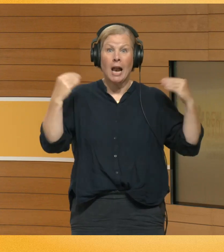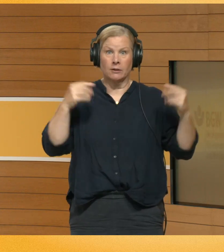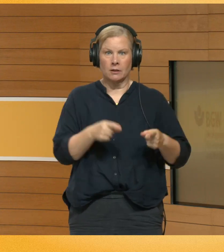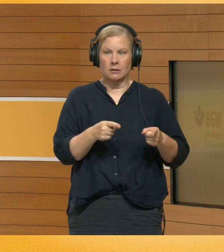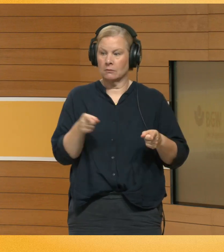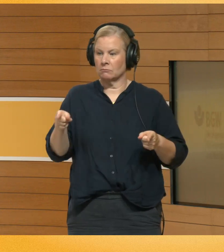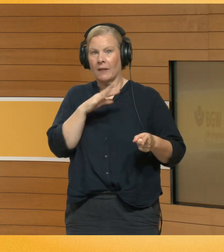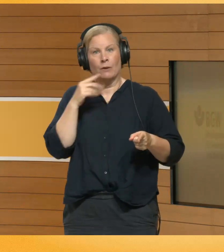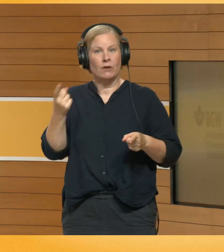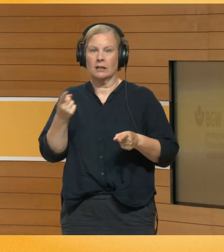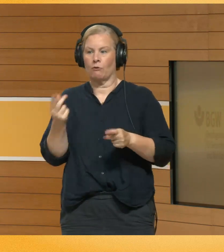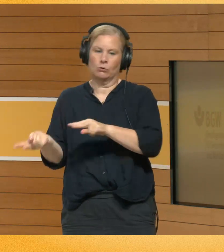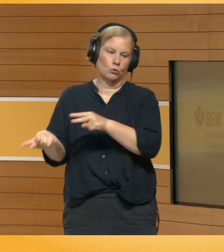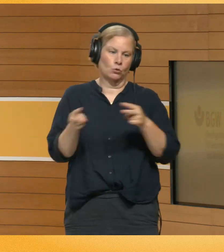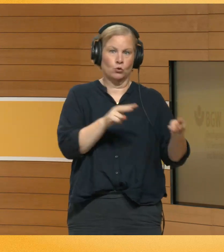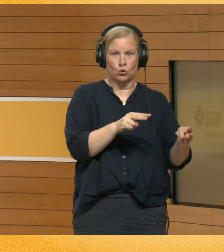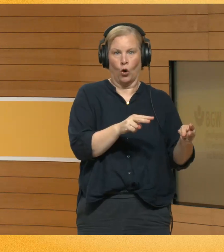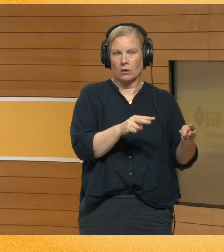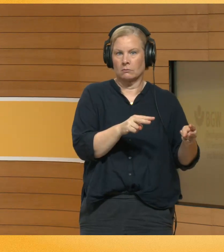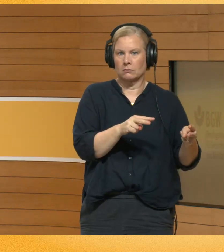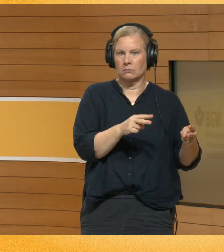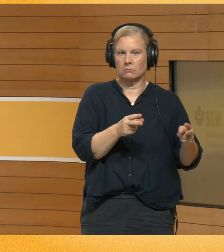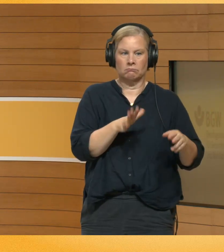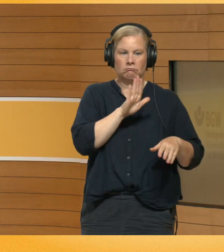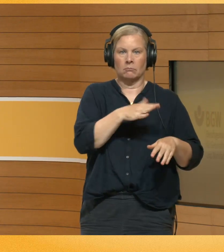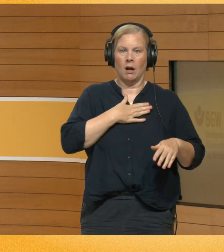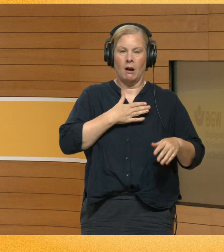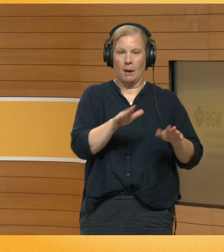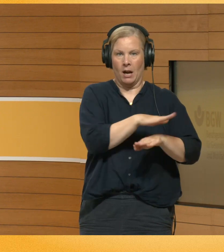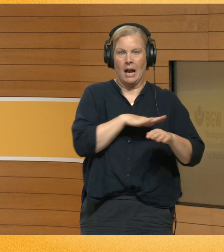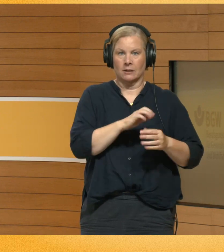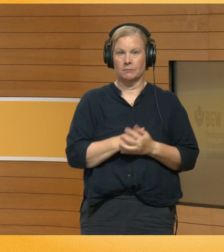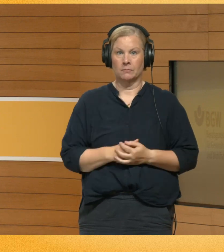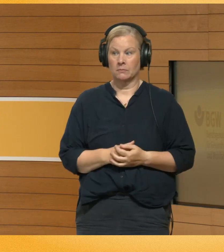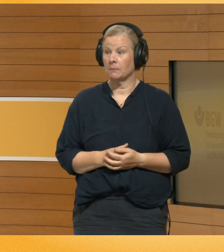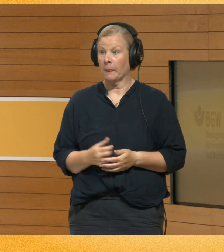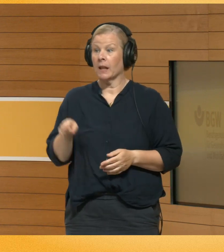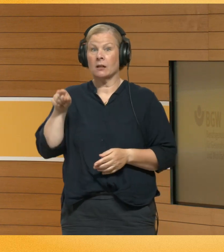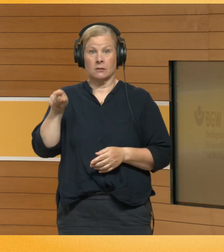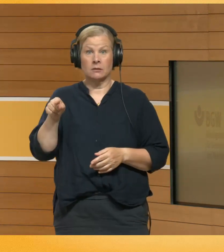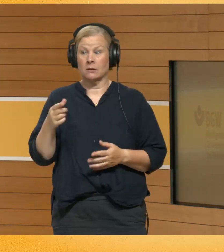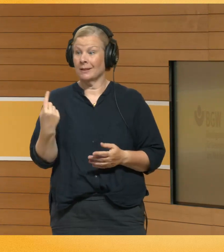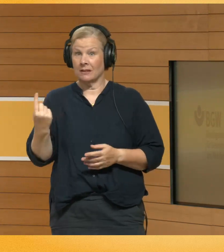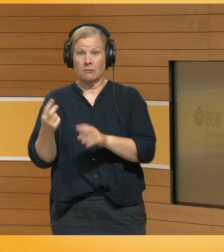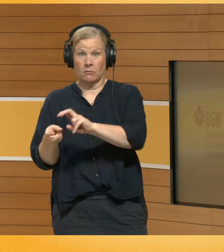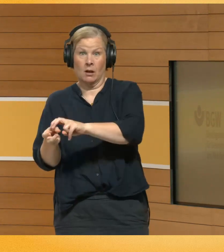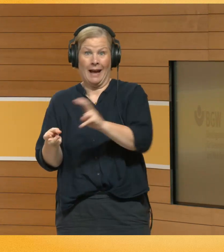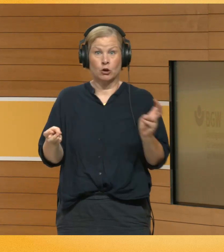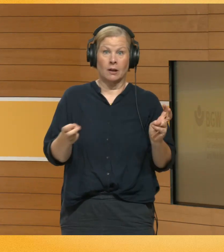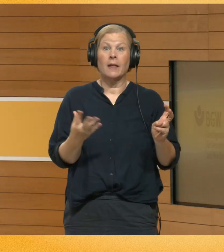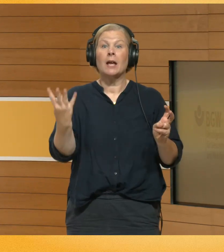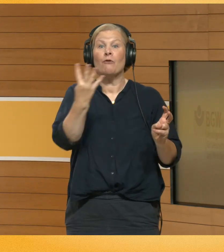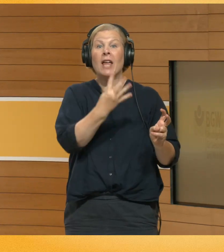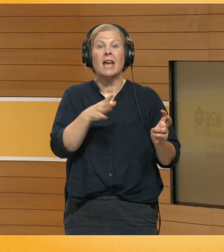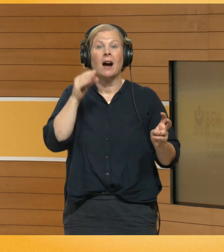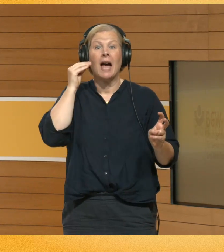you lose 40 years experience from a department, this is, you know, I mean, it costs lives. So I think we